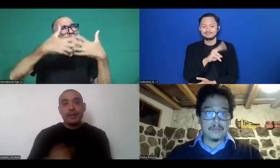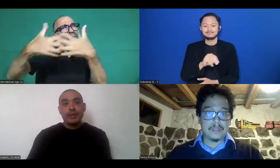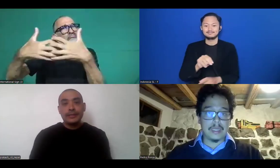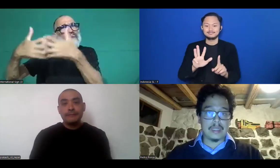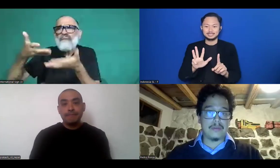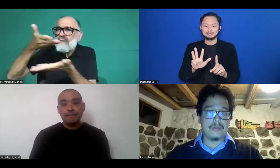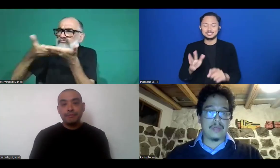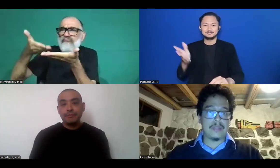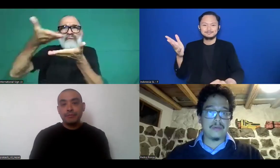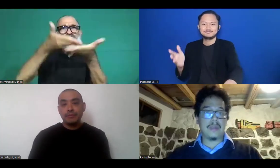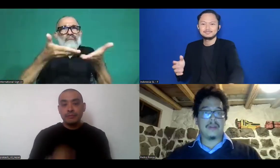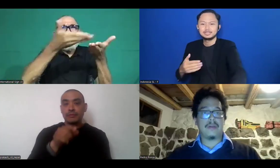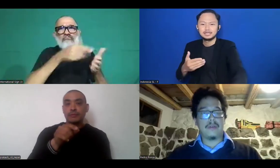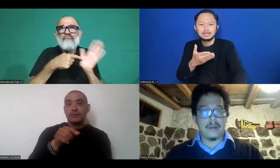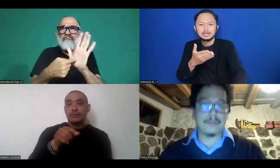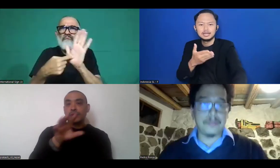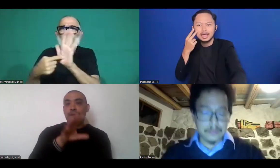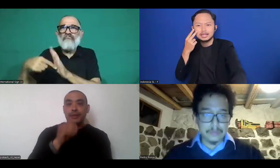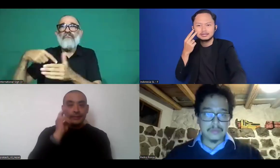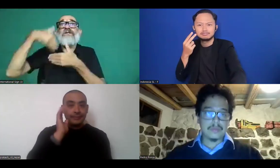So as you all may know,